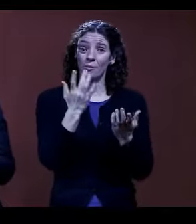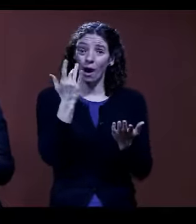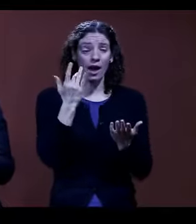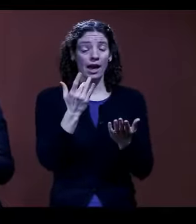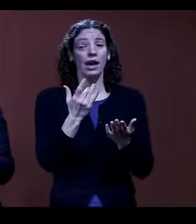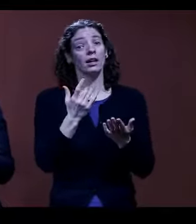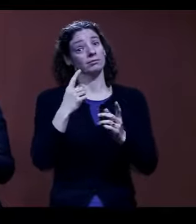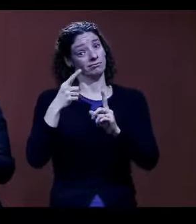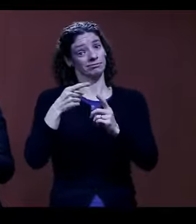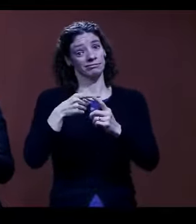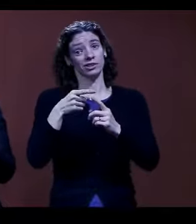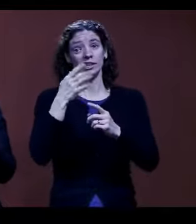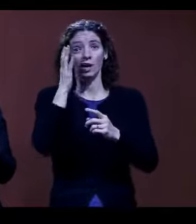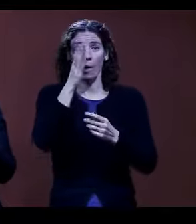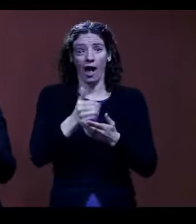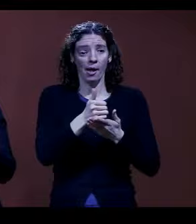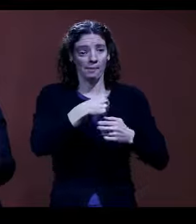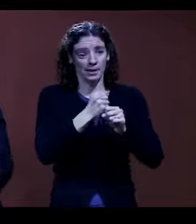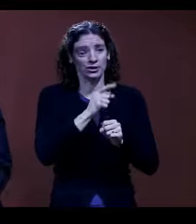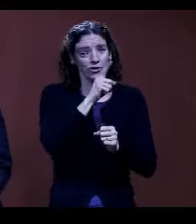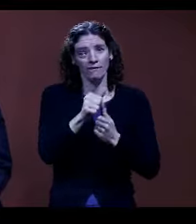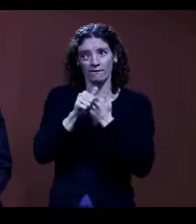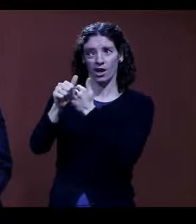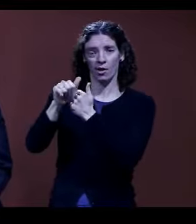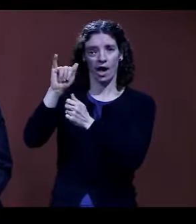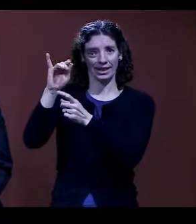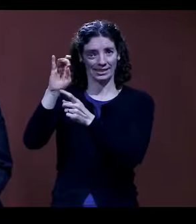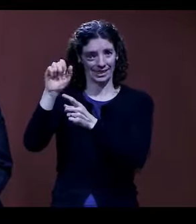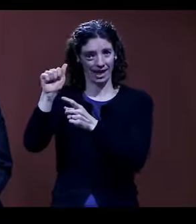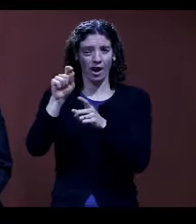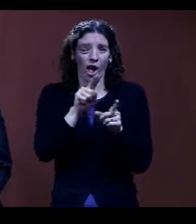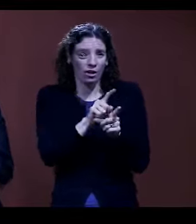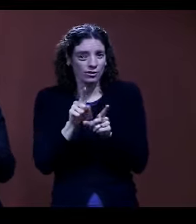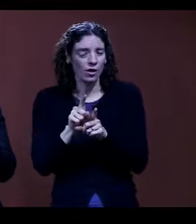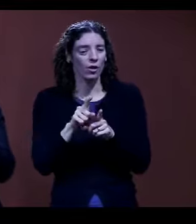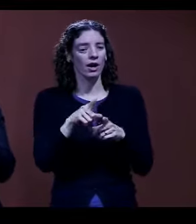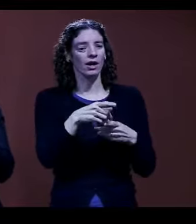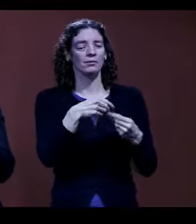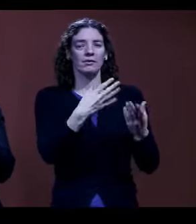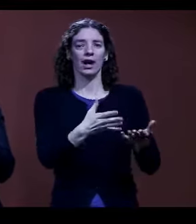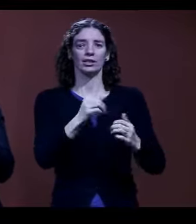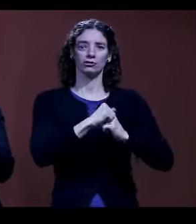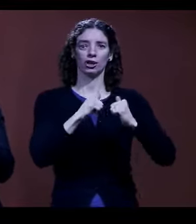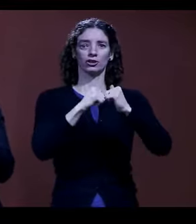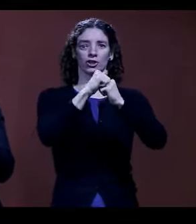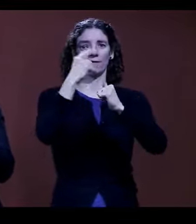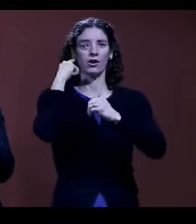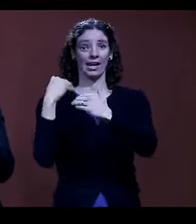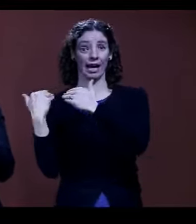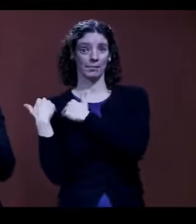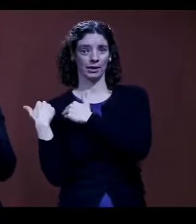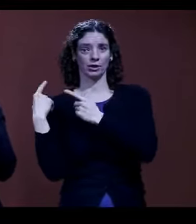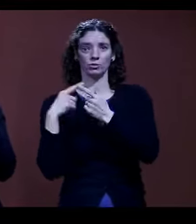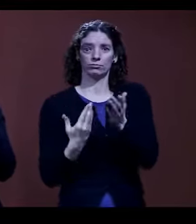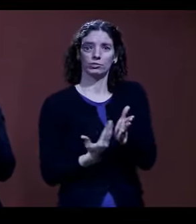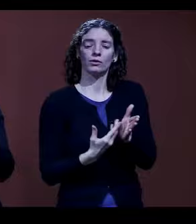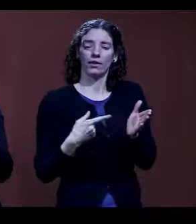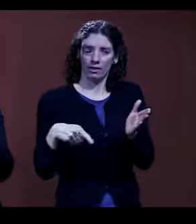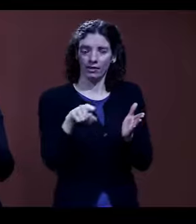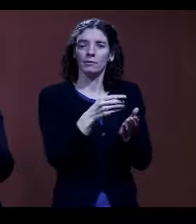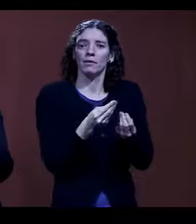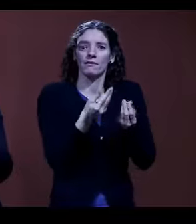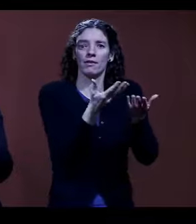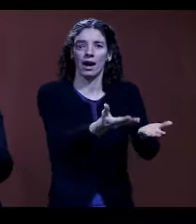IDEA, but it also provides kind of minimal accountability structure for developing those transition-rich IEPs